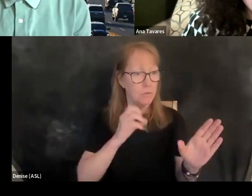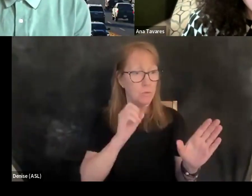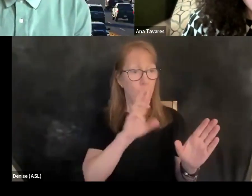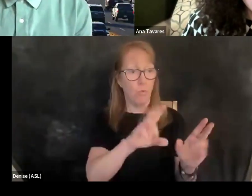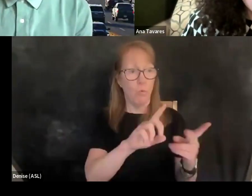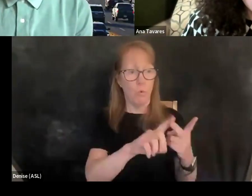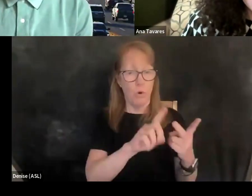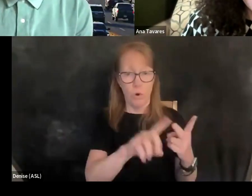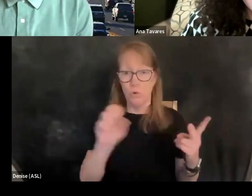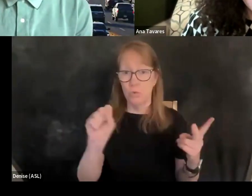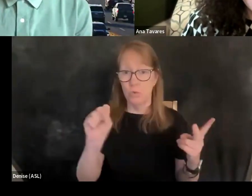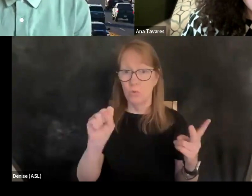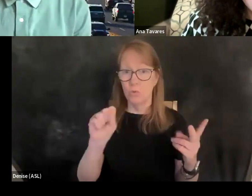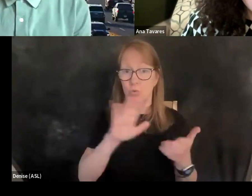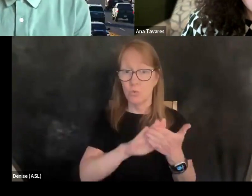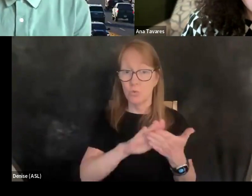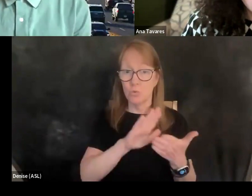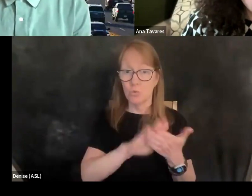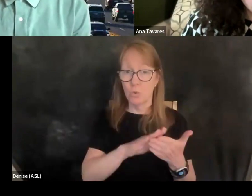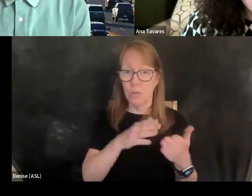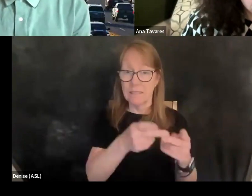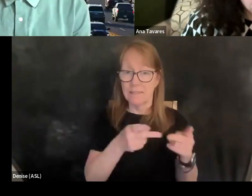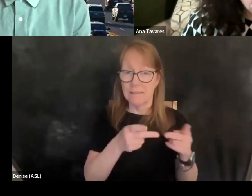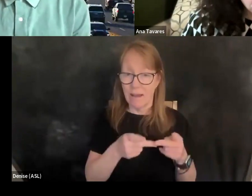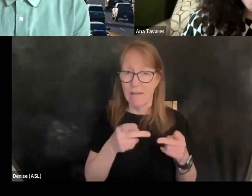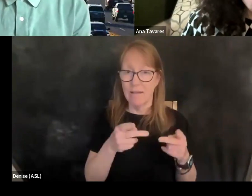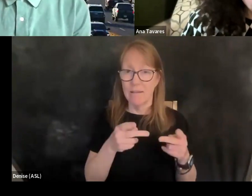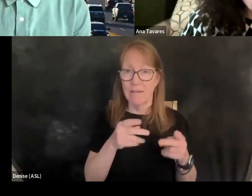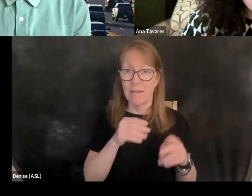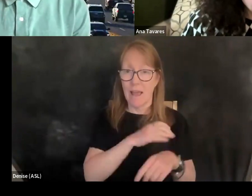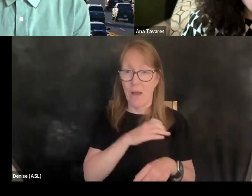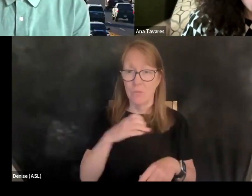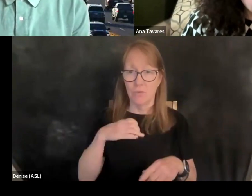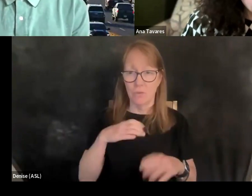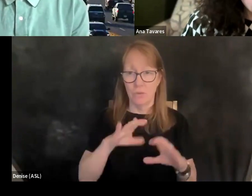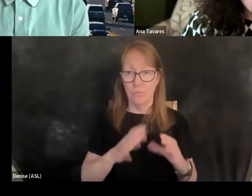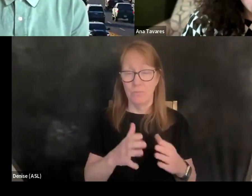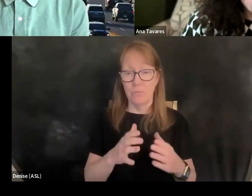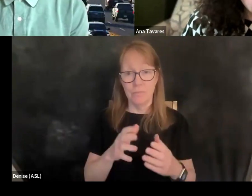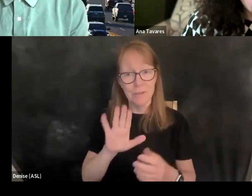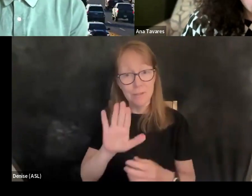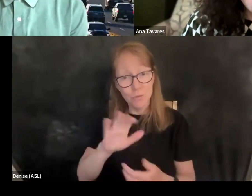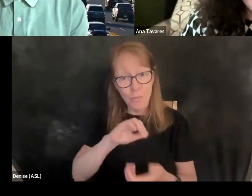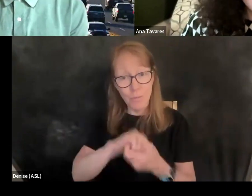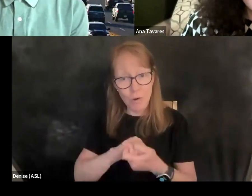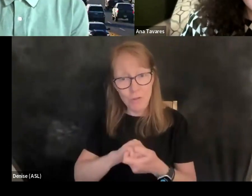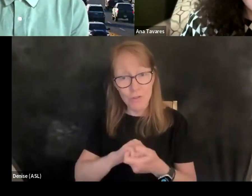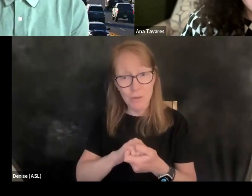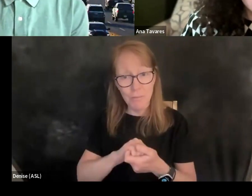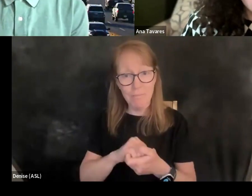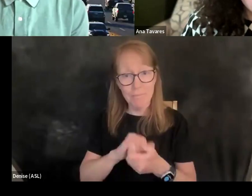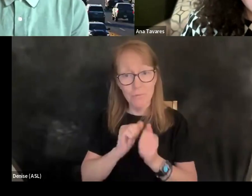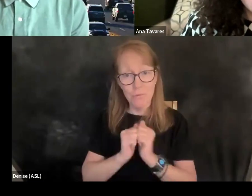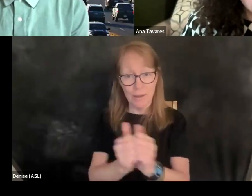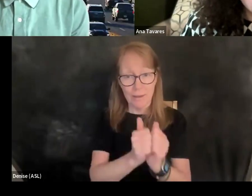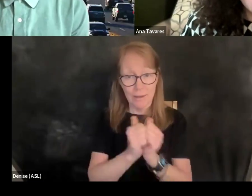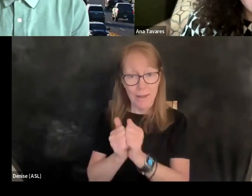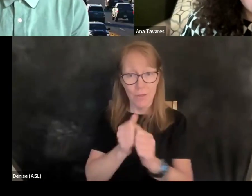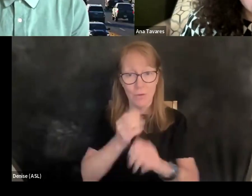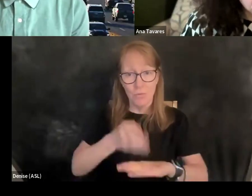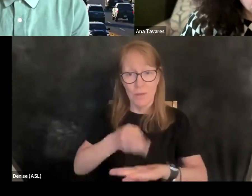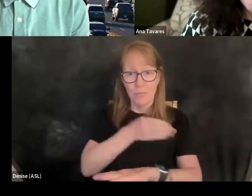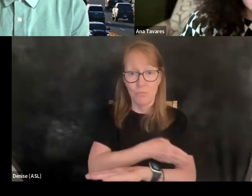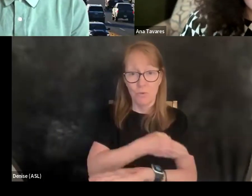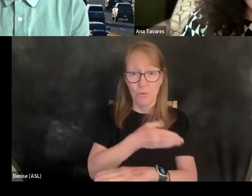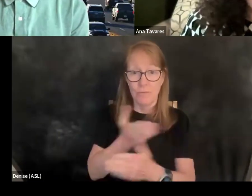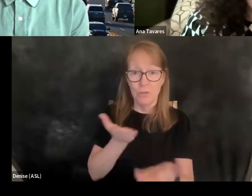councils. It is only in partnership with you that we continue to improve in service of all of our students'